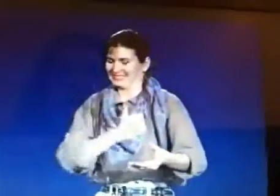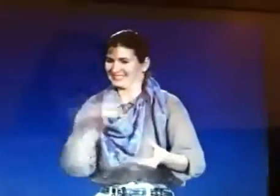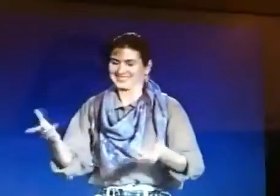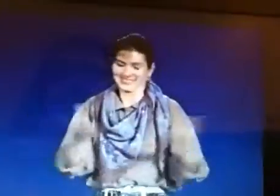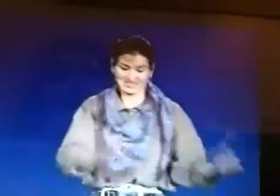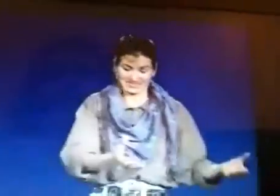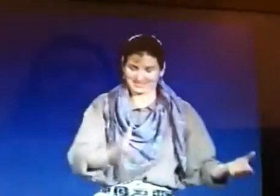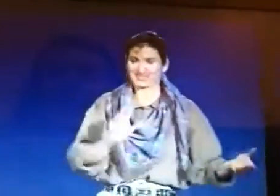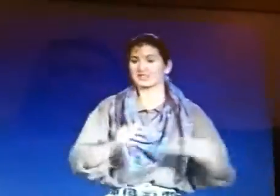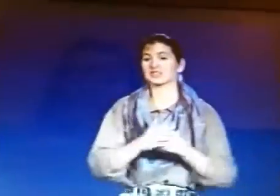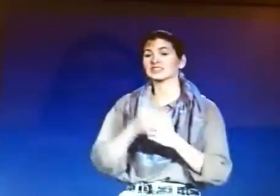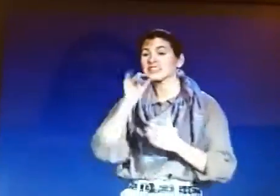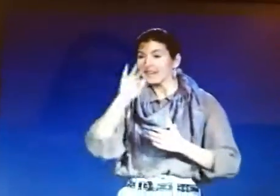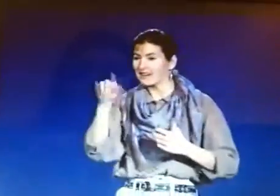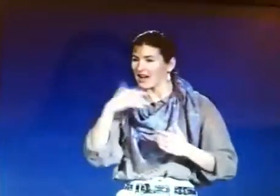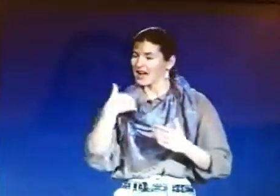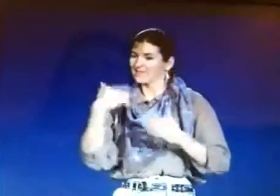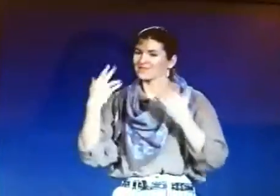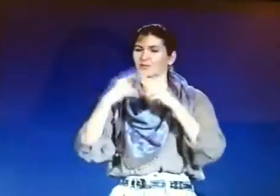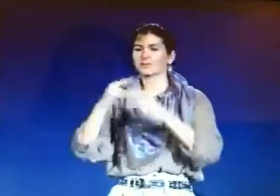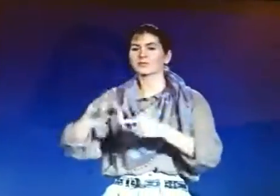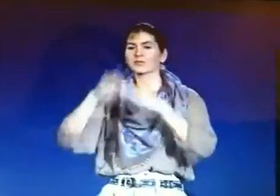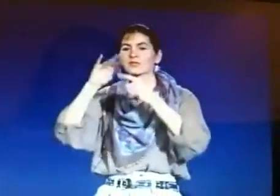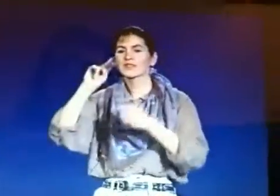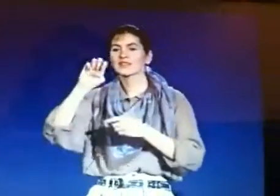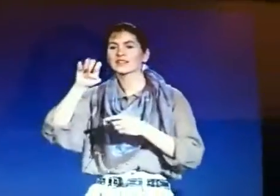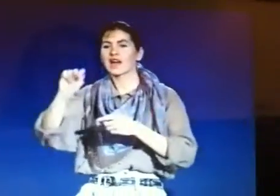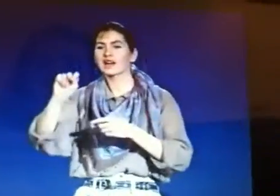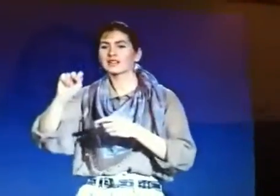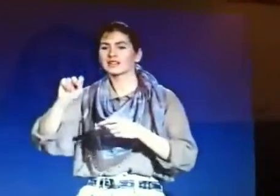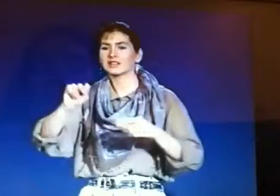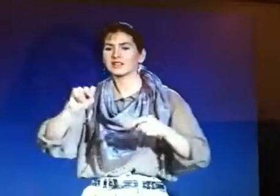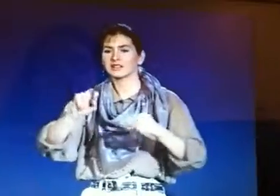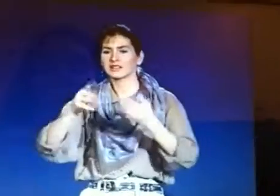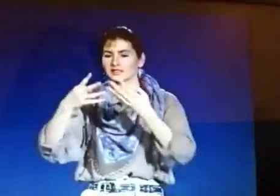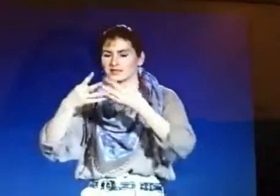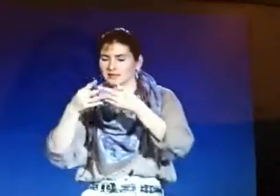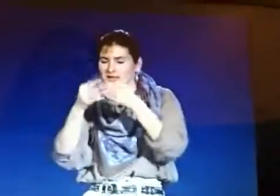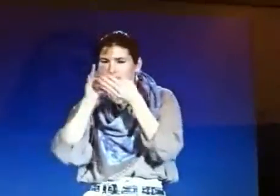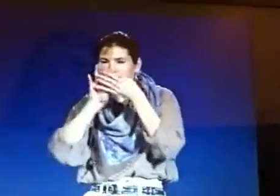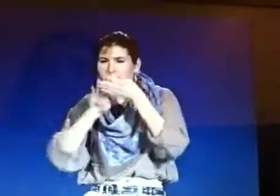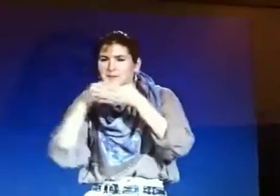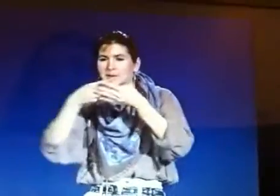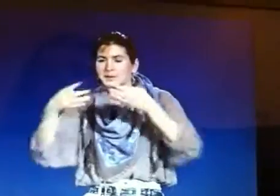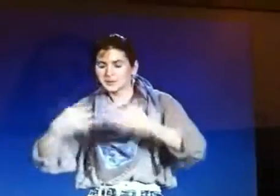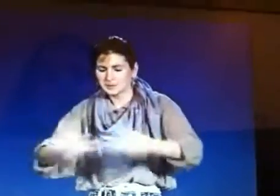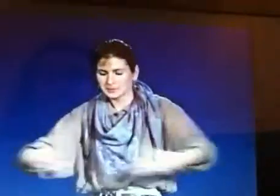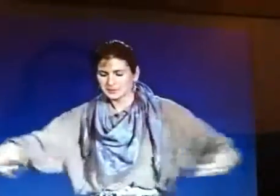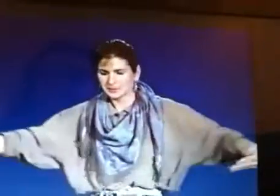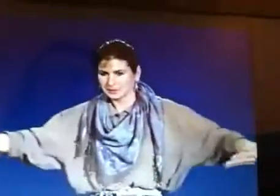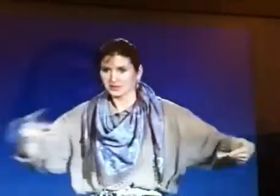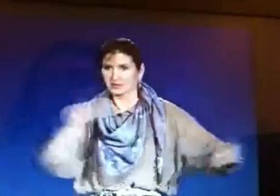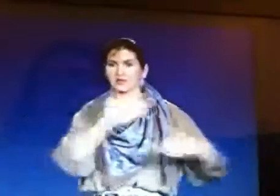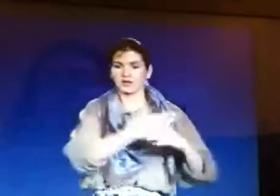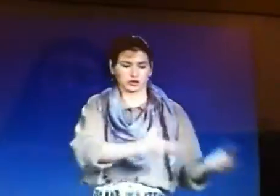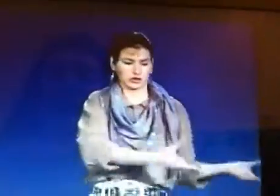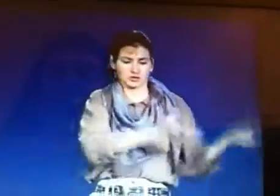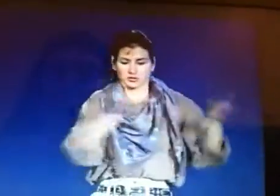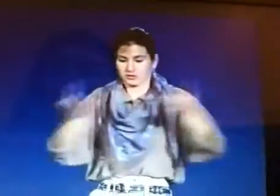Okay, so now you're going to take your fish and, oh wait, no, I'm wrong. I forgot, I have this new special net, and you can go ahead and put it in the